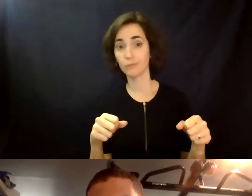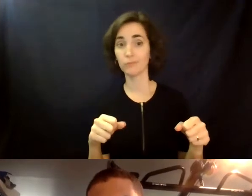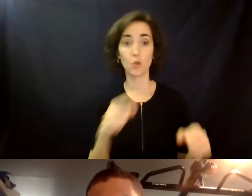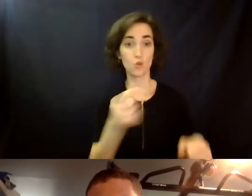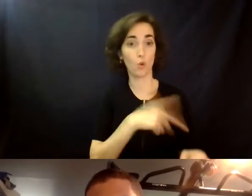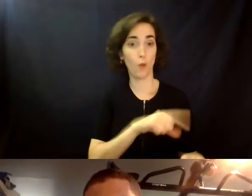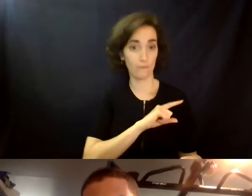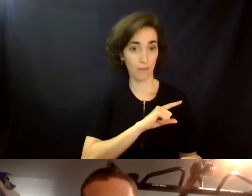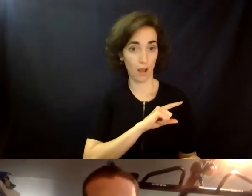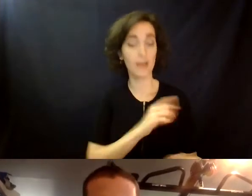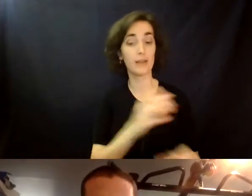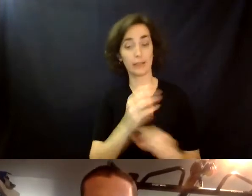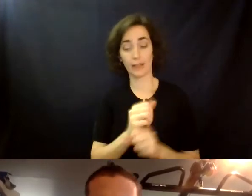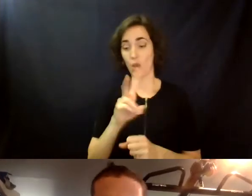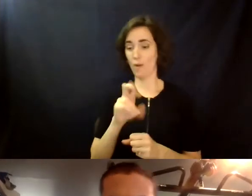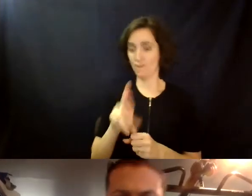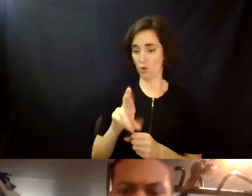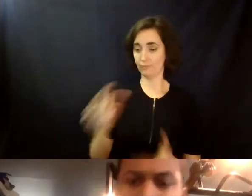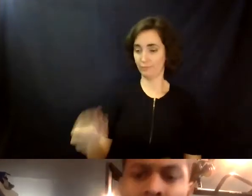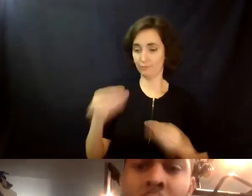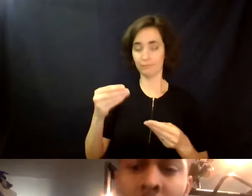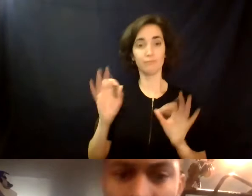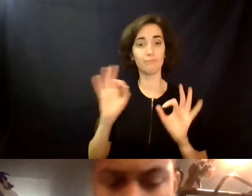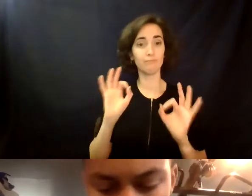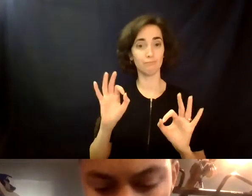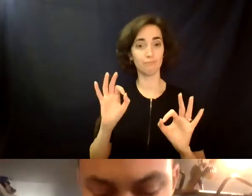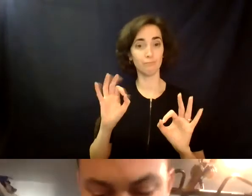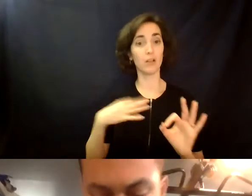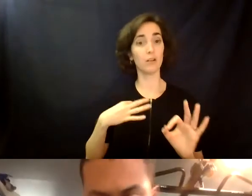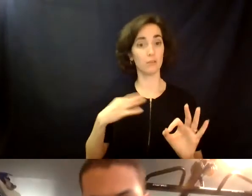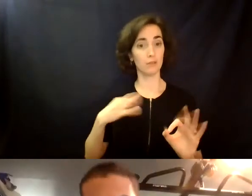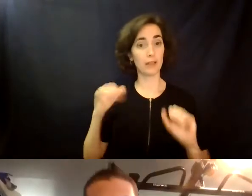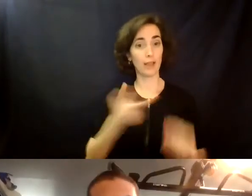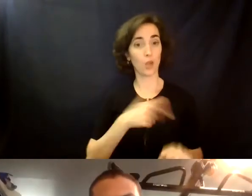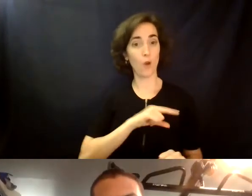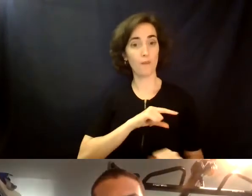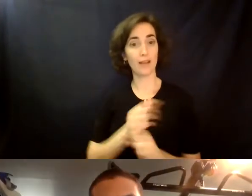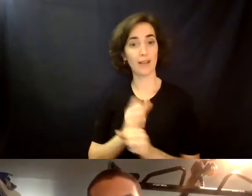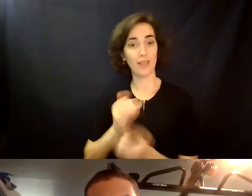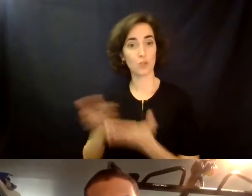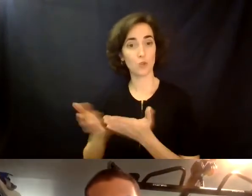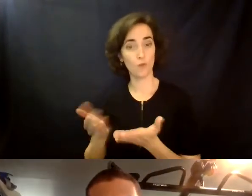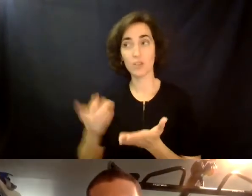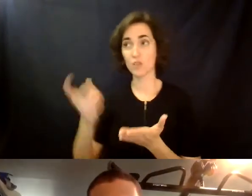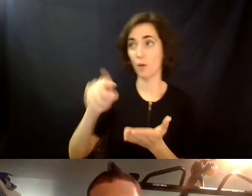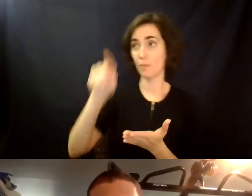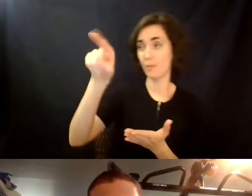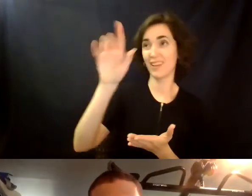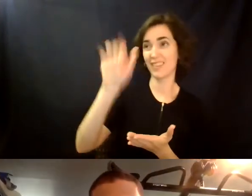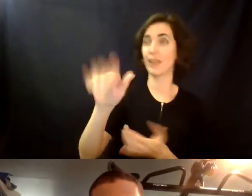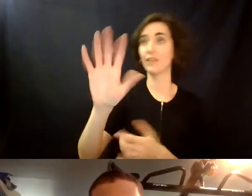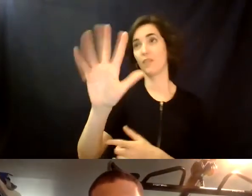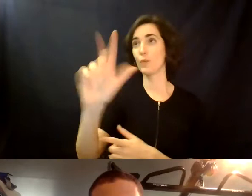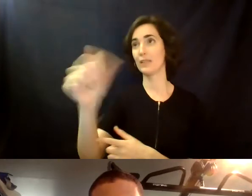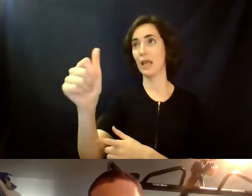get a waiver, and you could be eligible for that service provided by that disabled 5310 provider for